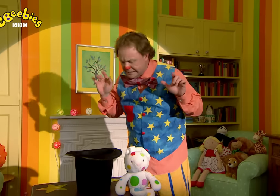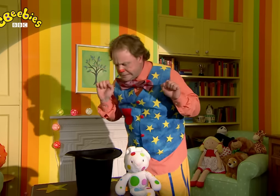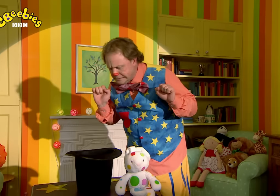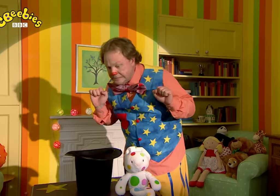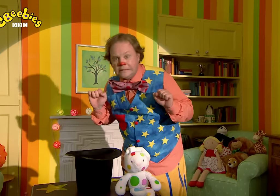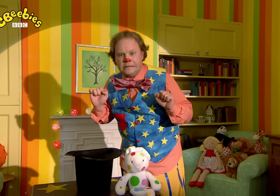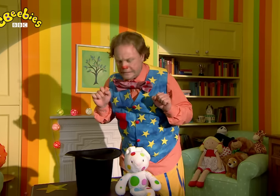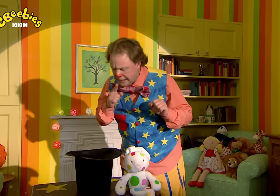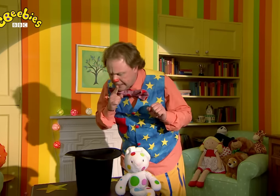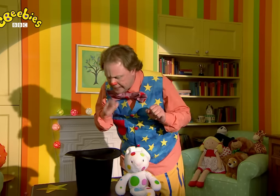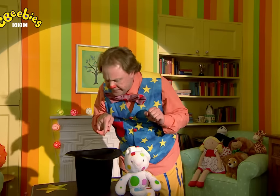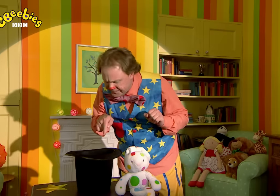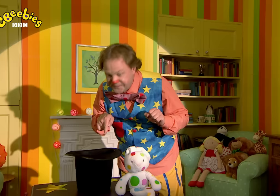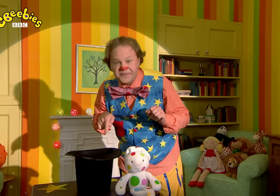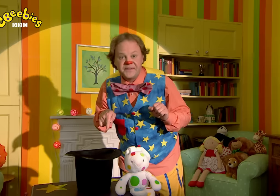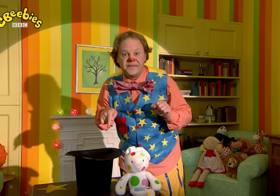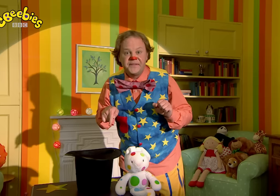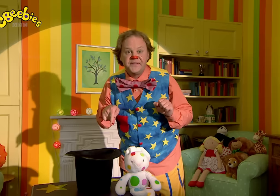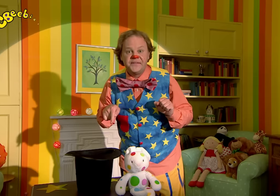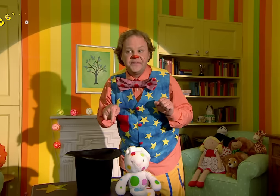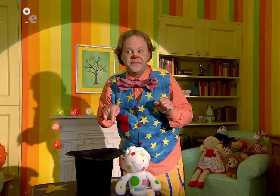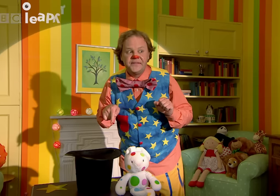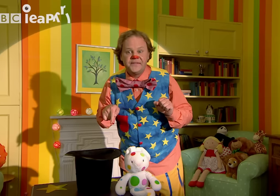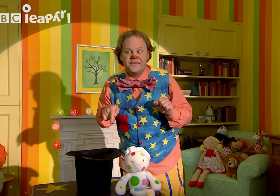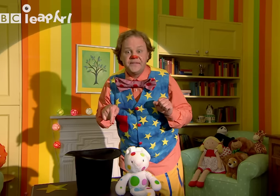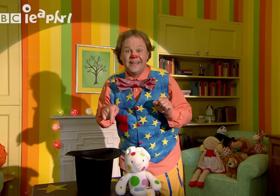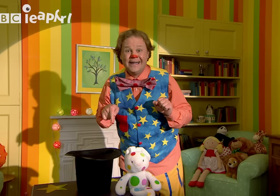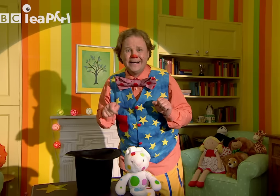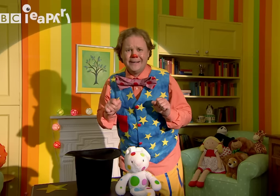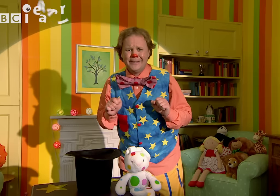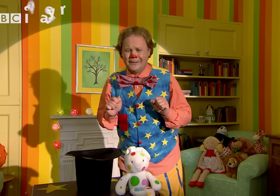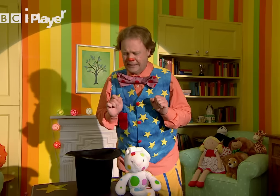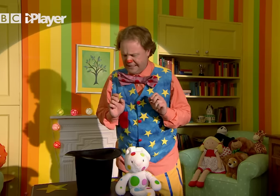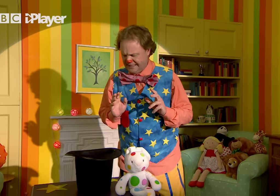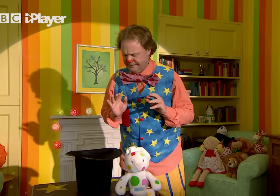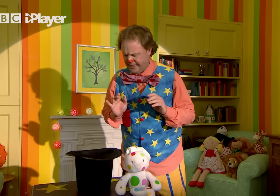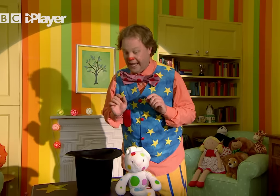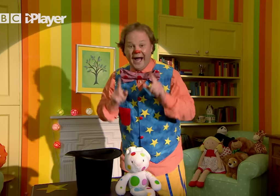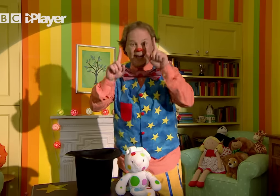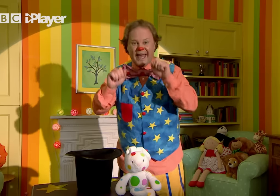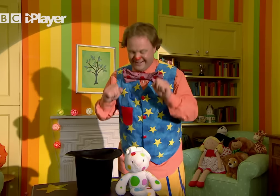Oh no, Mr. Tumble. You've dropped your wand into your hat. Oh, I'll get it.